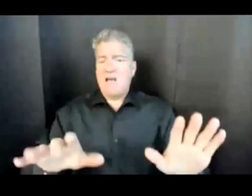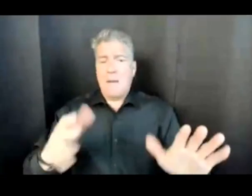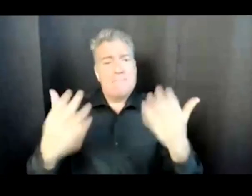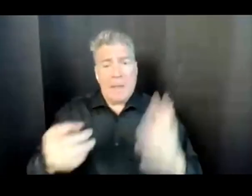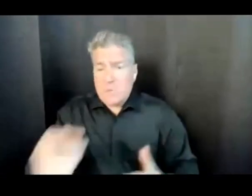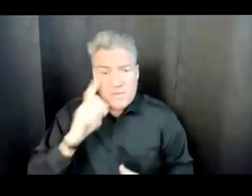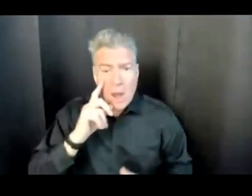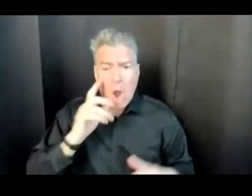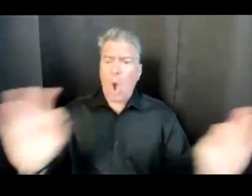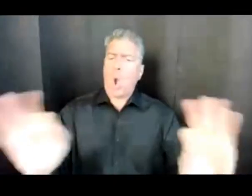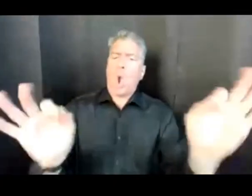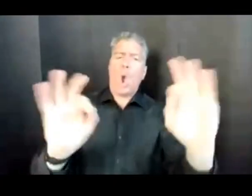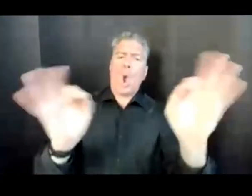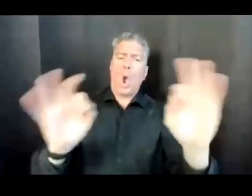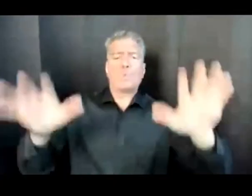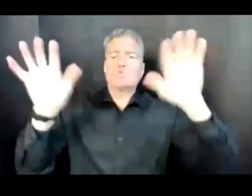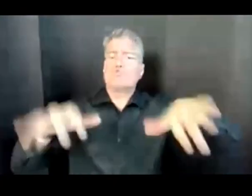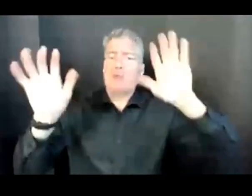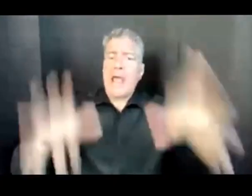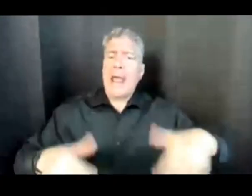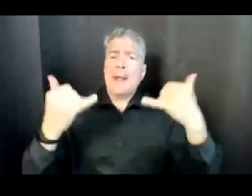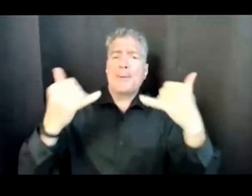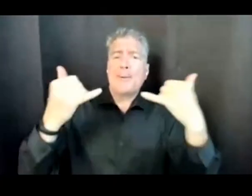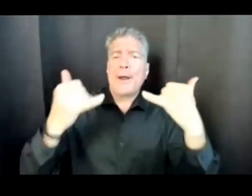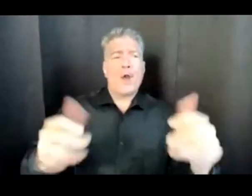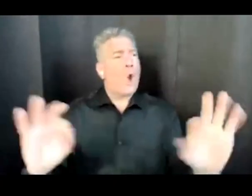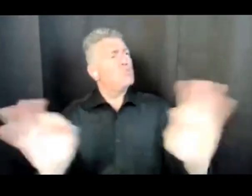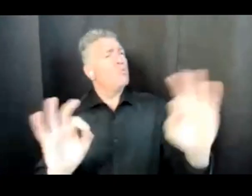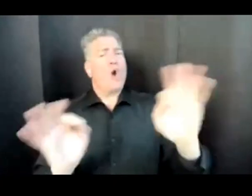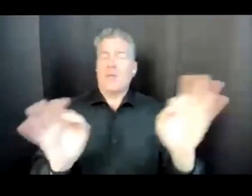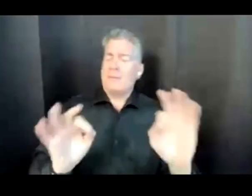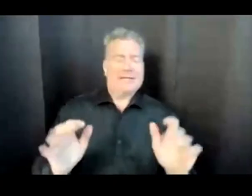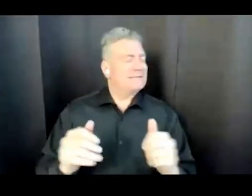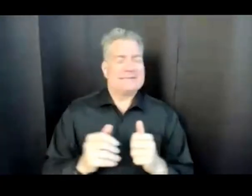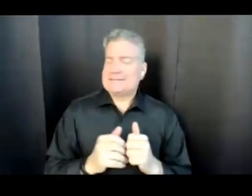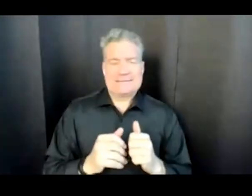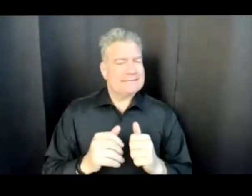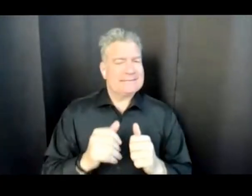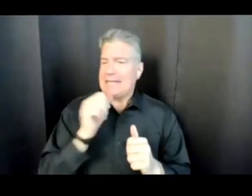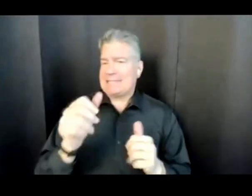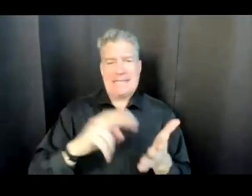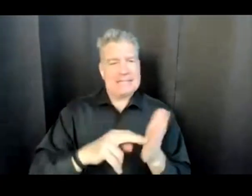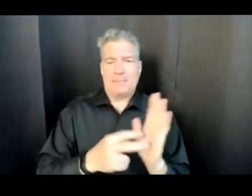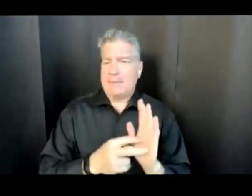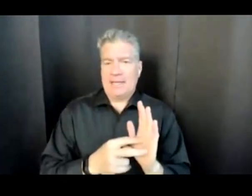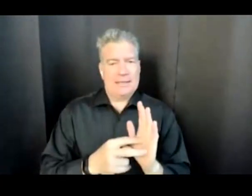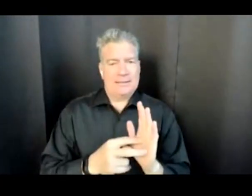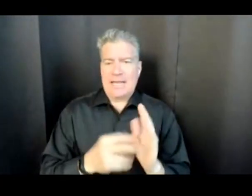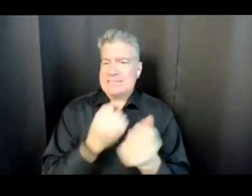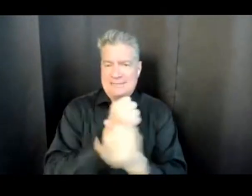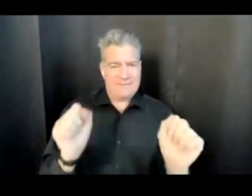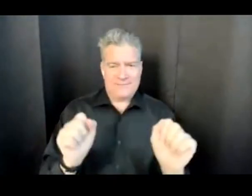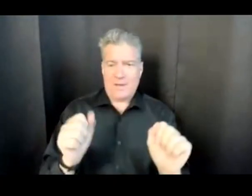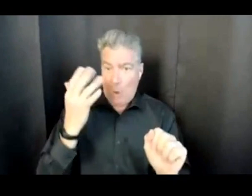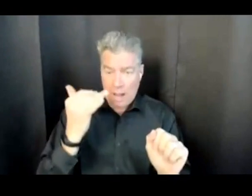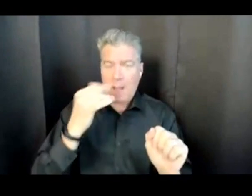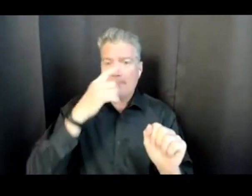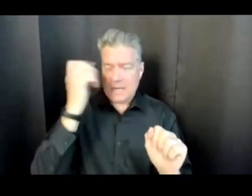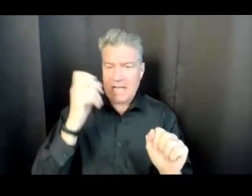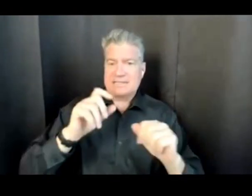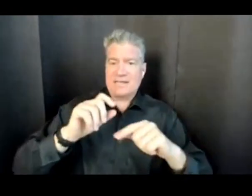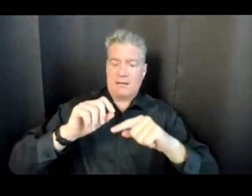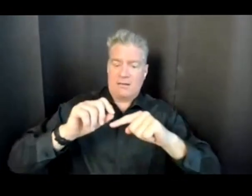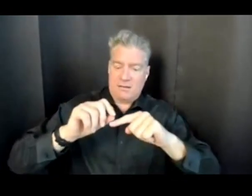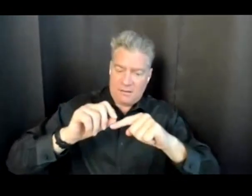and not necessarily winter precipitation does not mean you're out of the woods, because with another ½ to inch